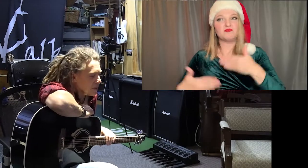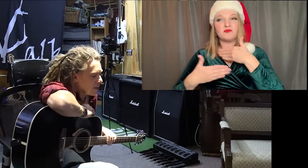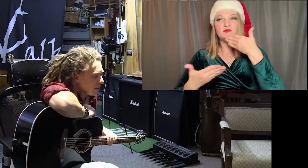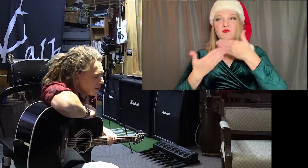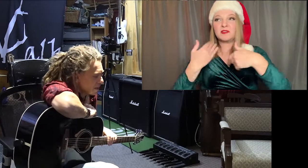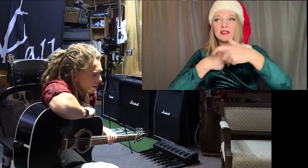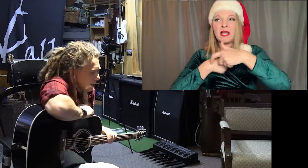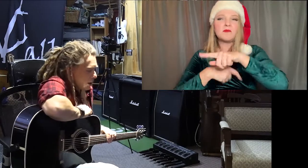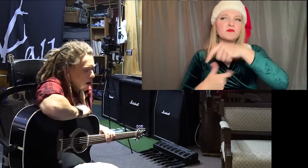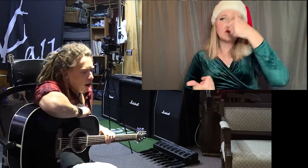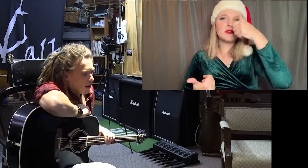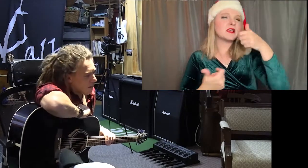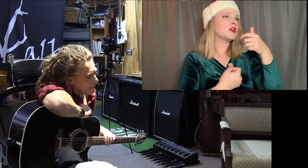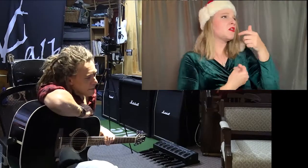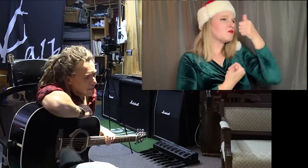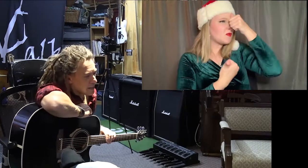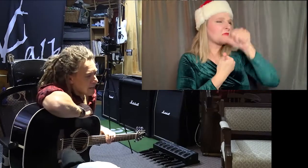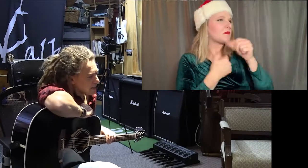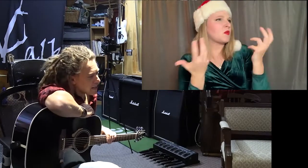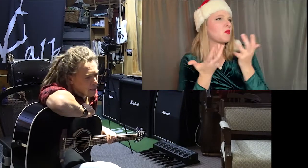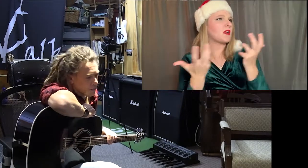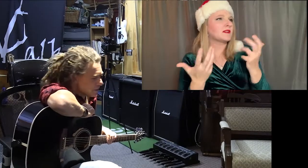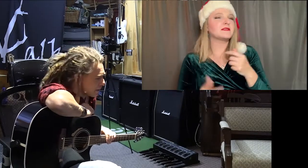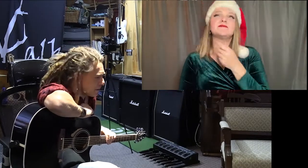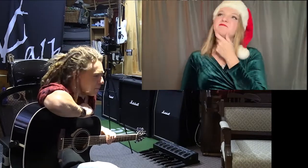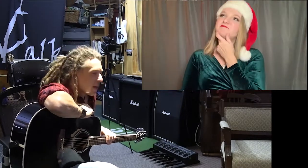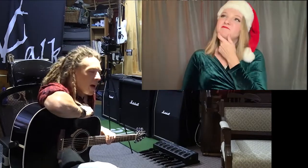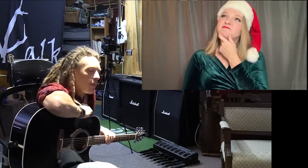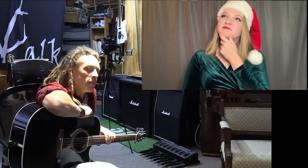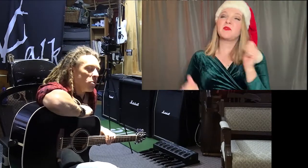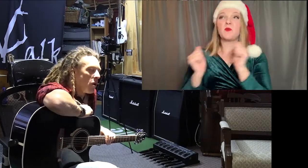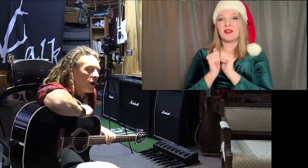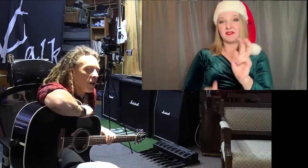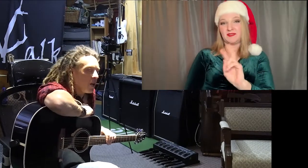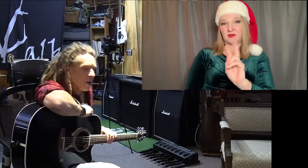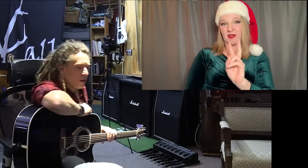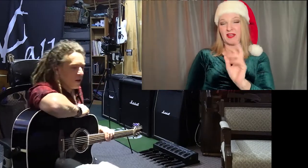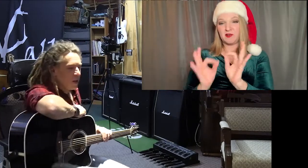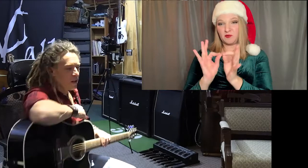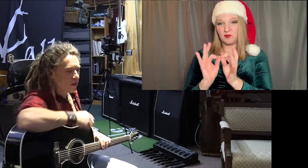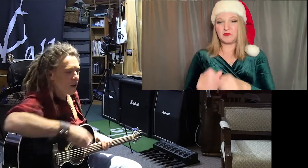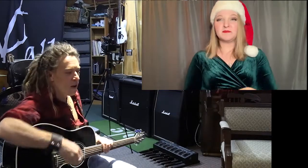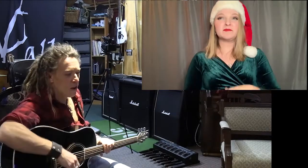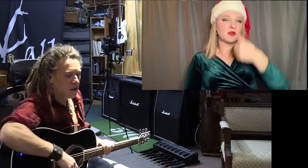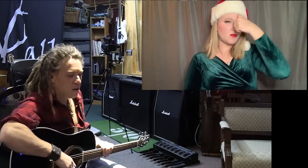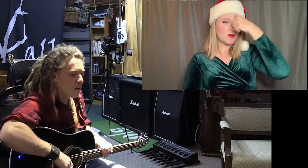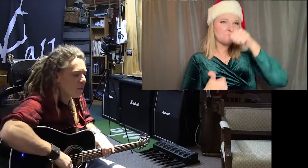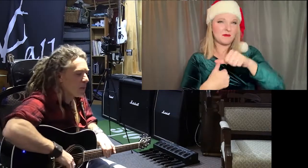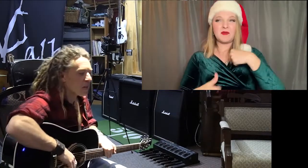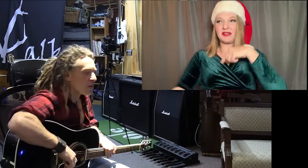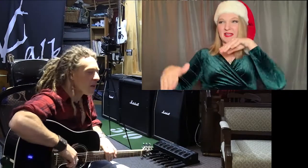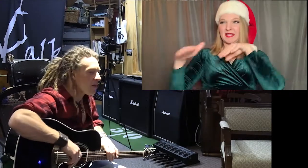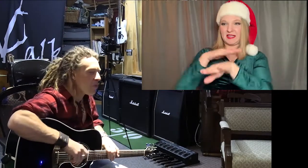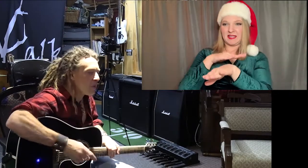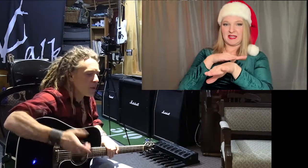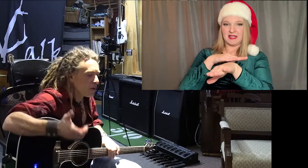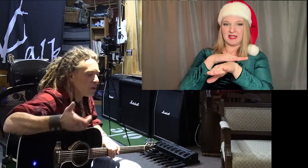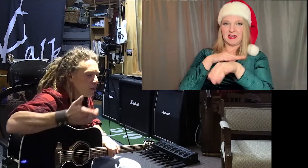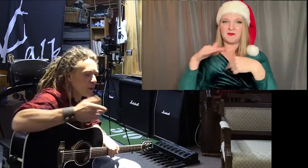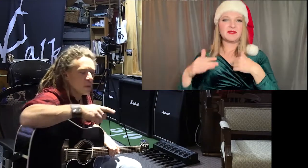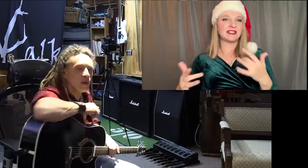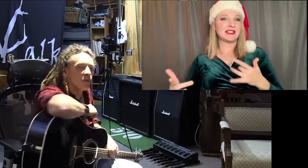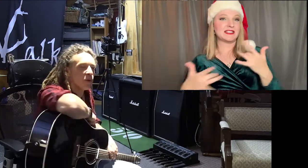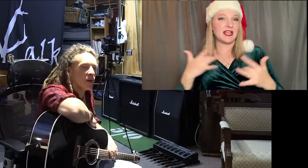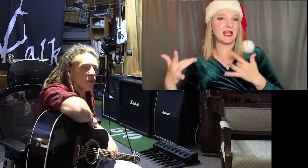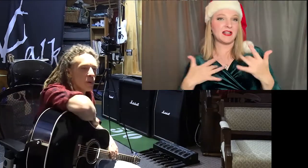night? Oh, let's see, singing with Vera. I remember walking in and being excited that we were going to